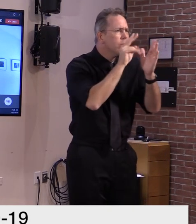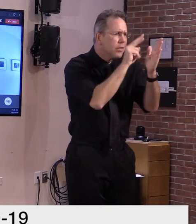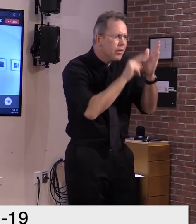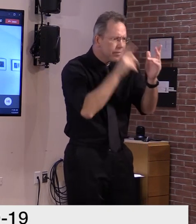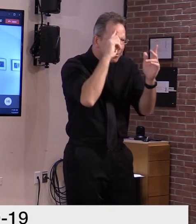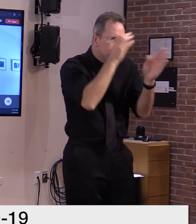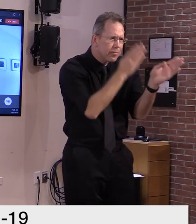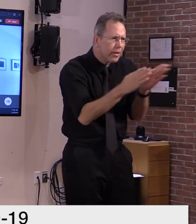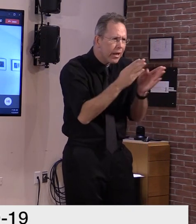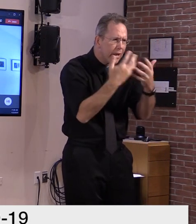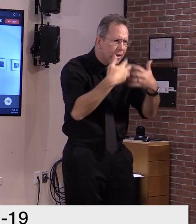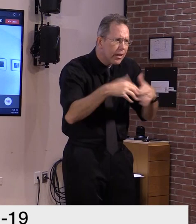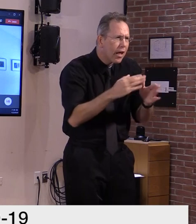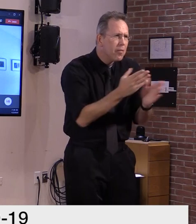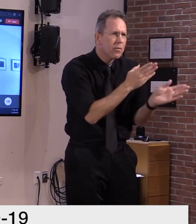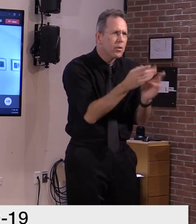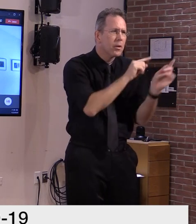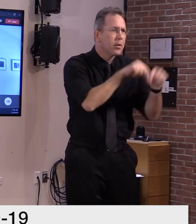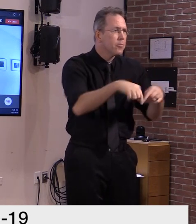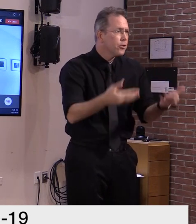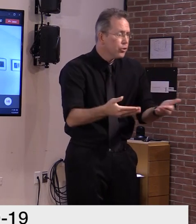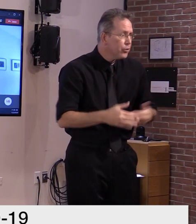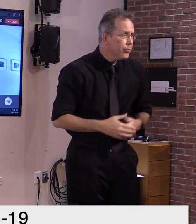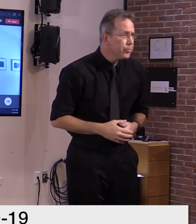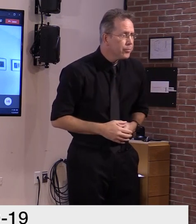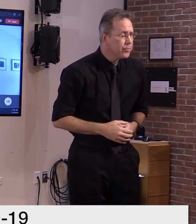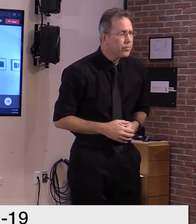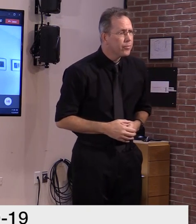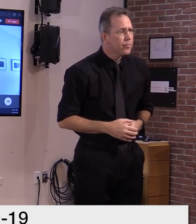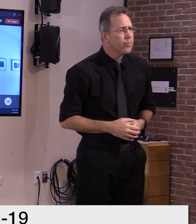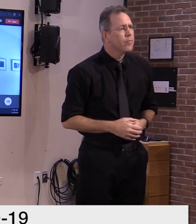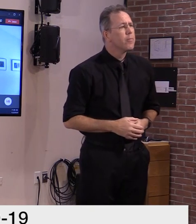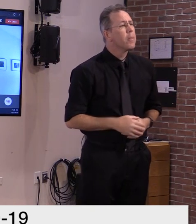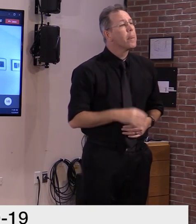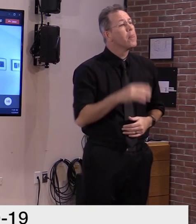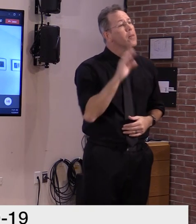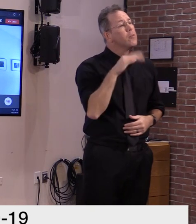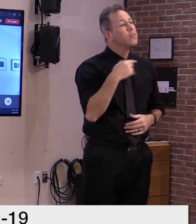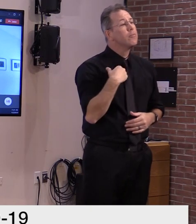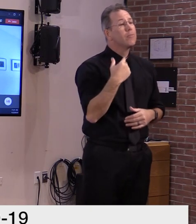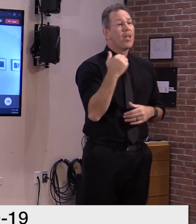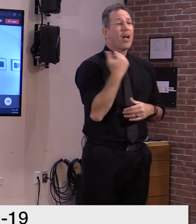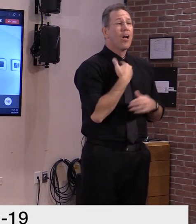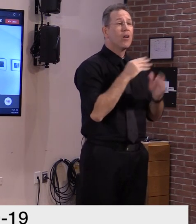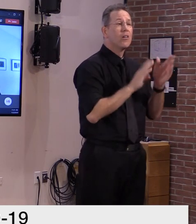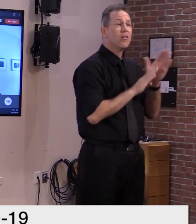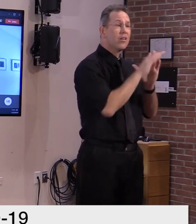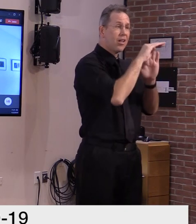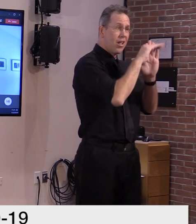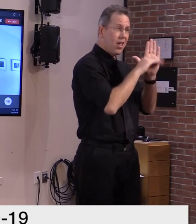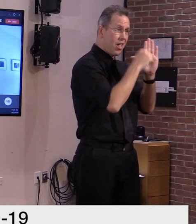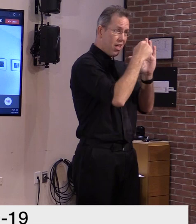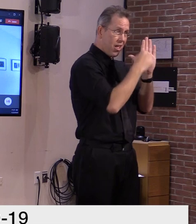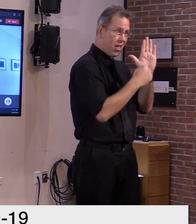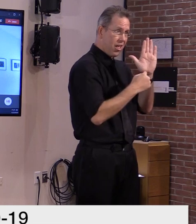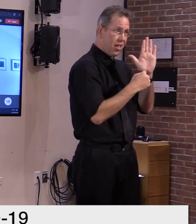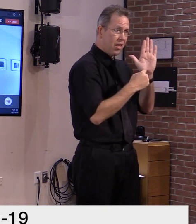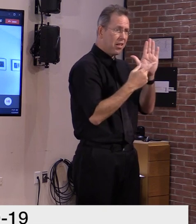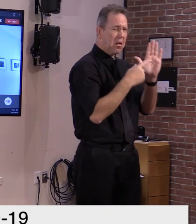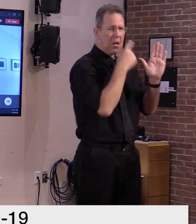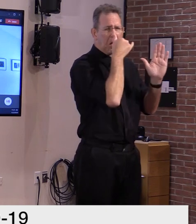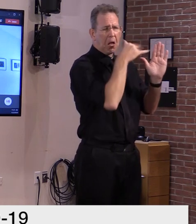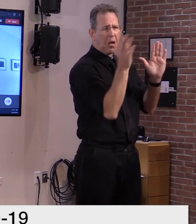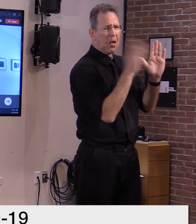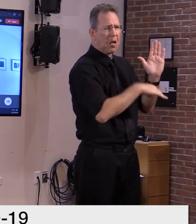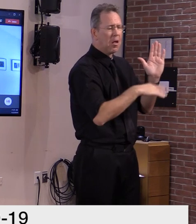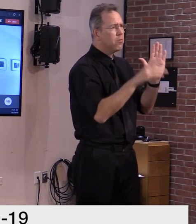to be crystal clear. Our travel guidance is not a suggestion. Our travel guidance is not an idea. Our travel guidance